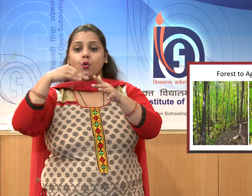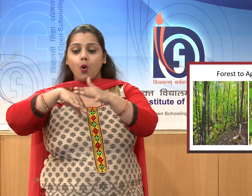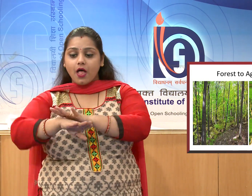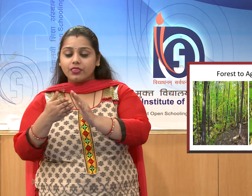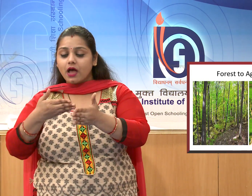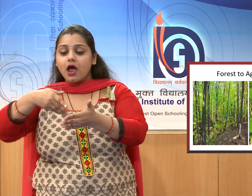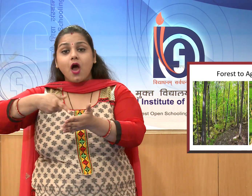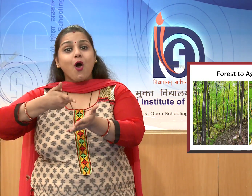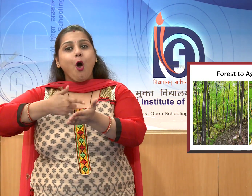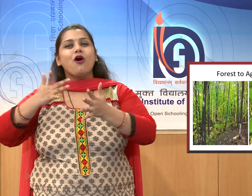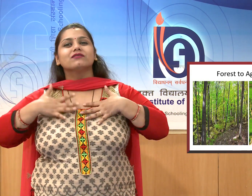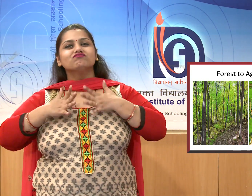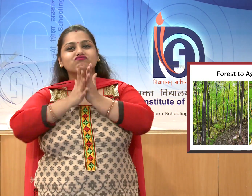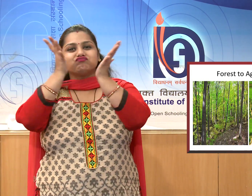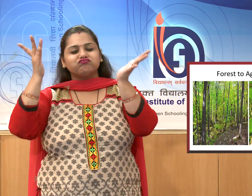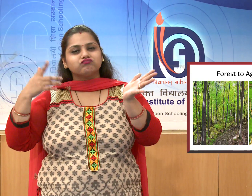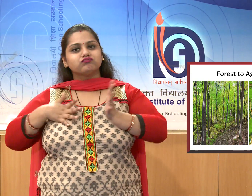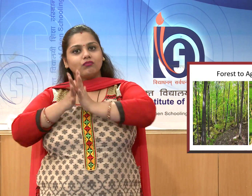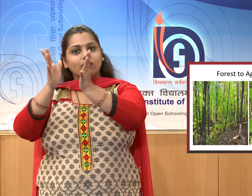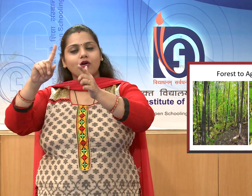uncultivated or forest areas.